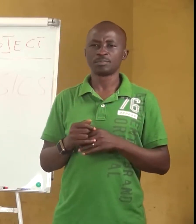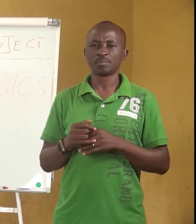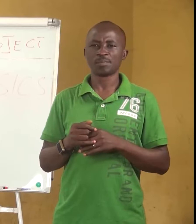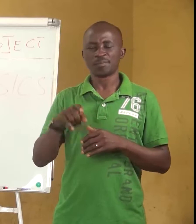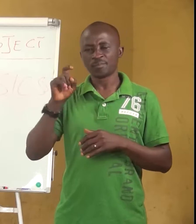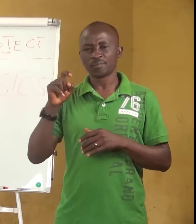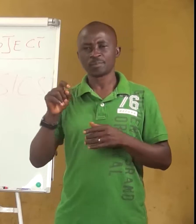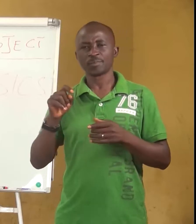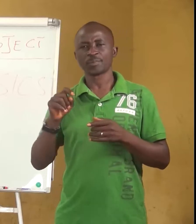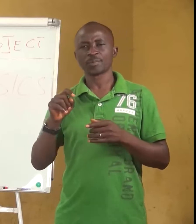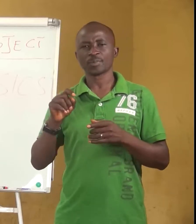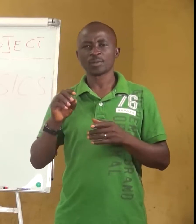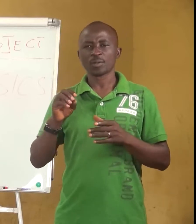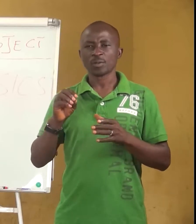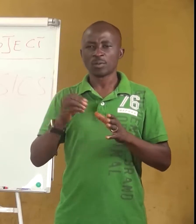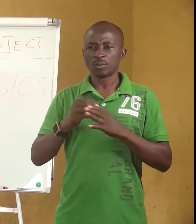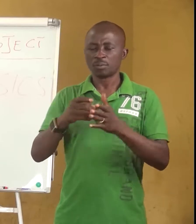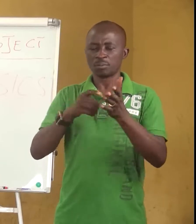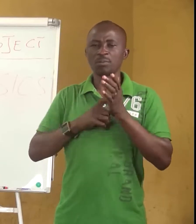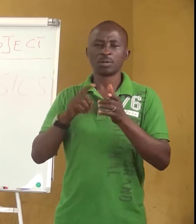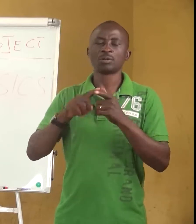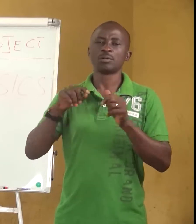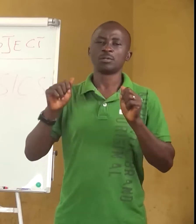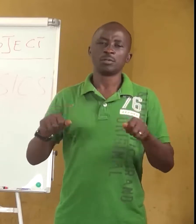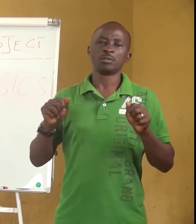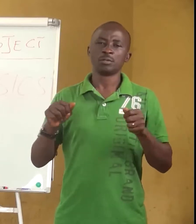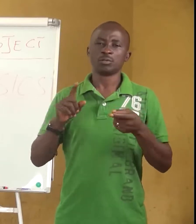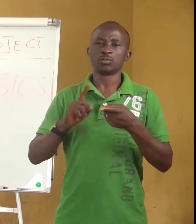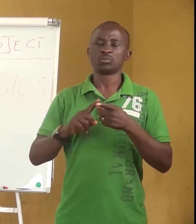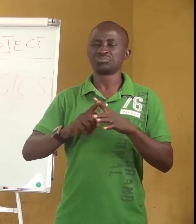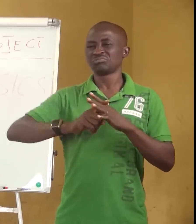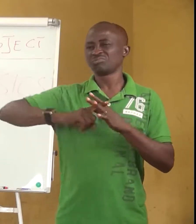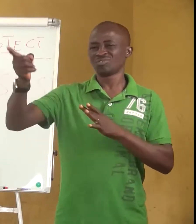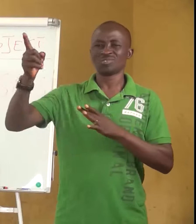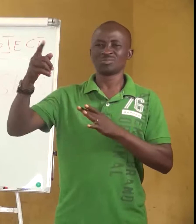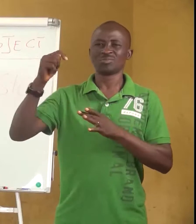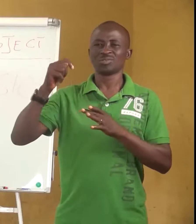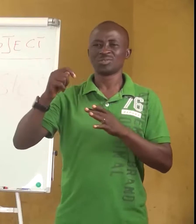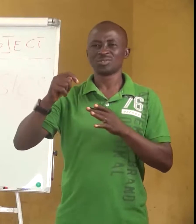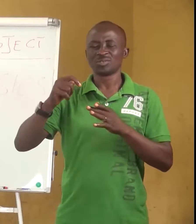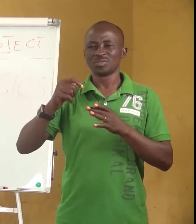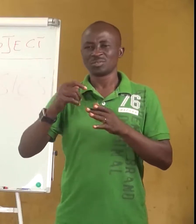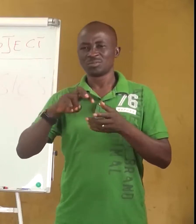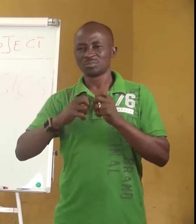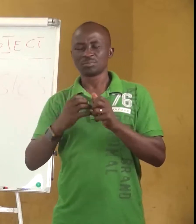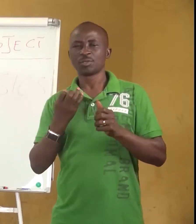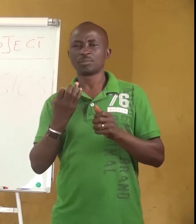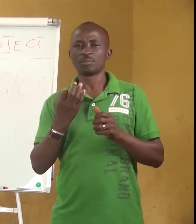needs or require to be able to escape the influence